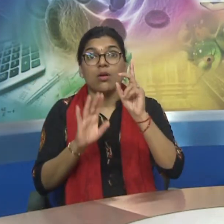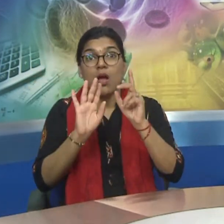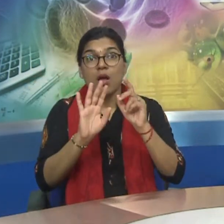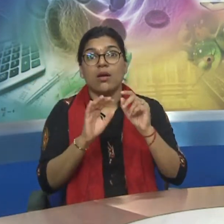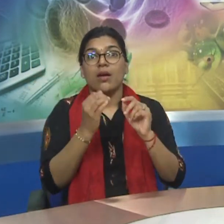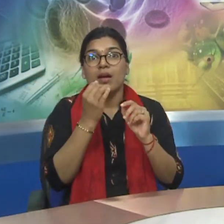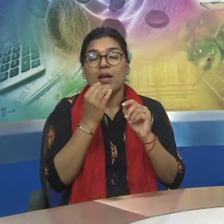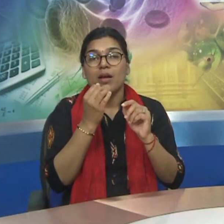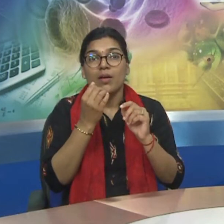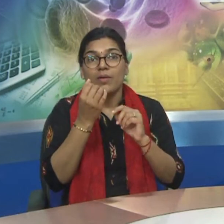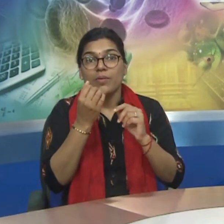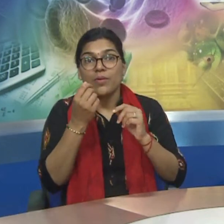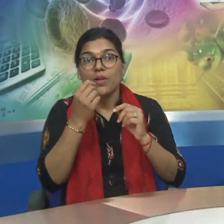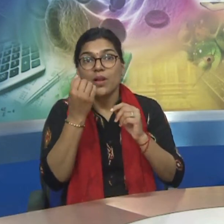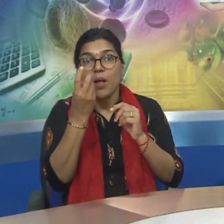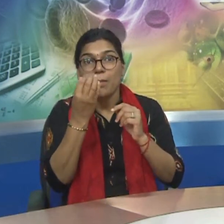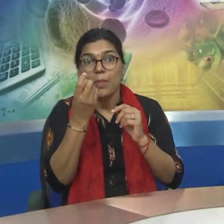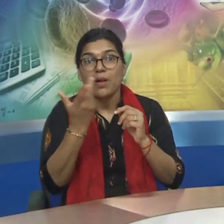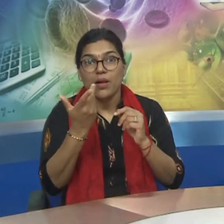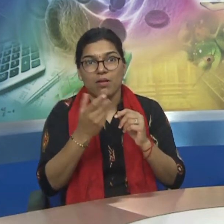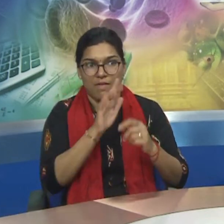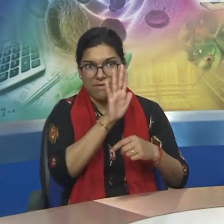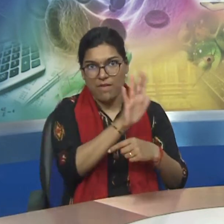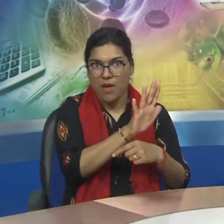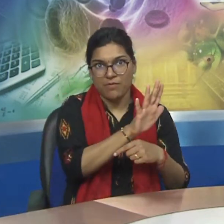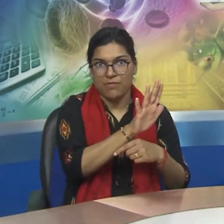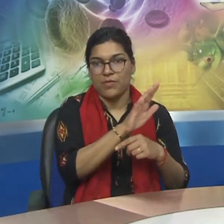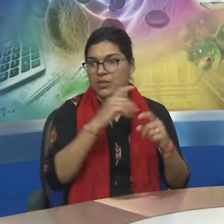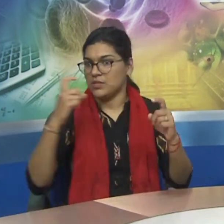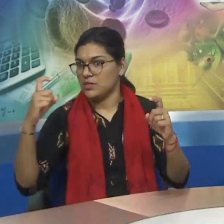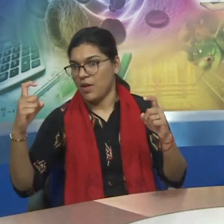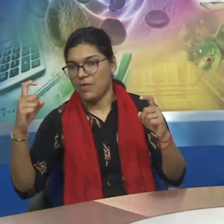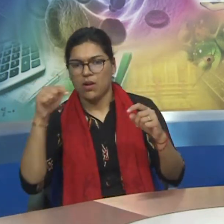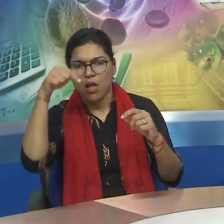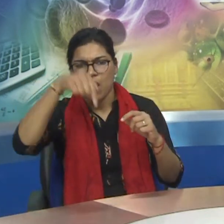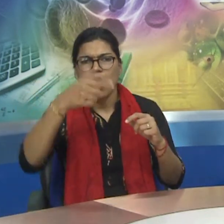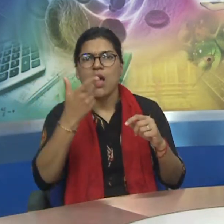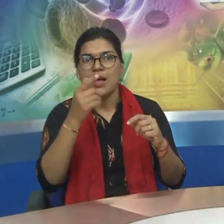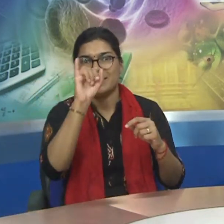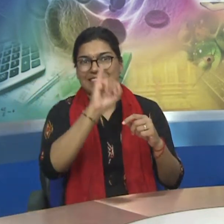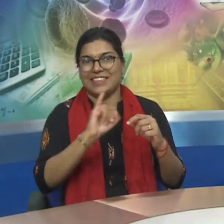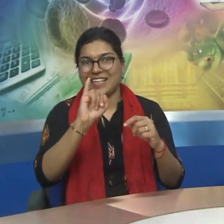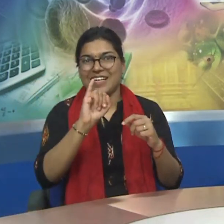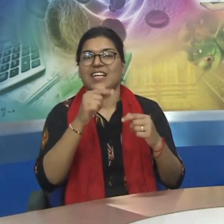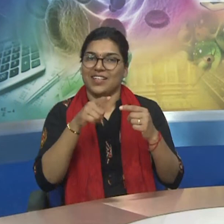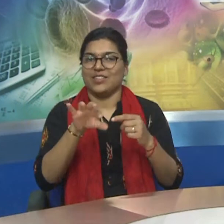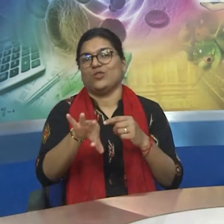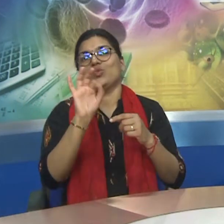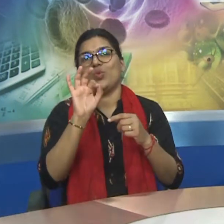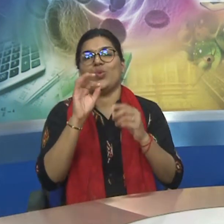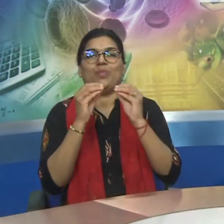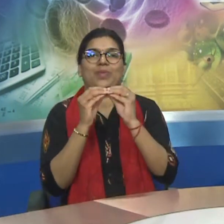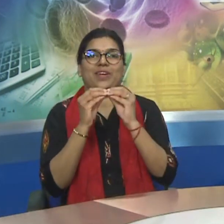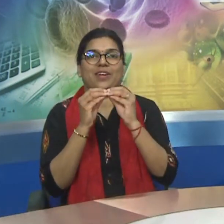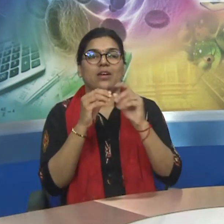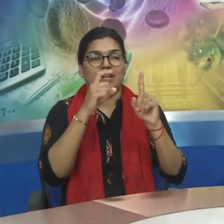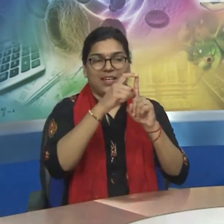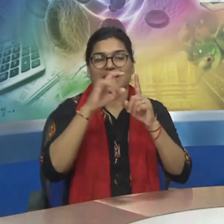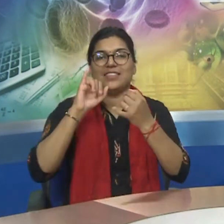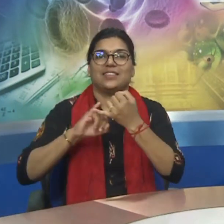the cell which will be in between C5 and E7? We know that after